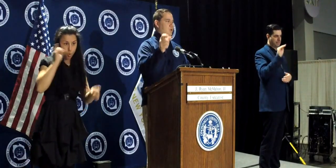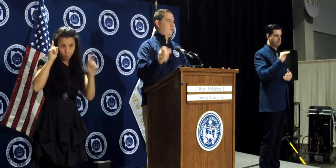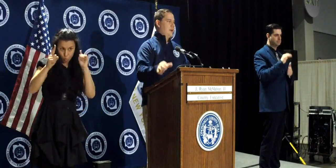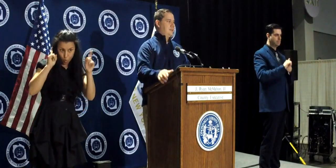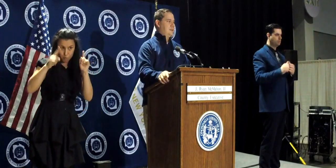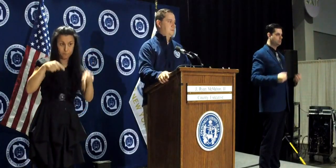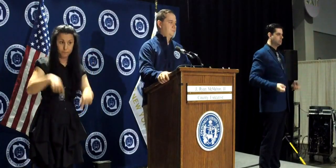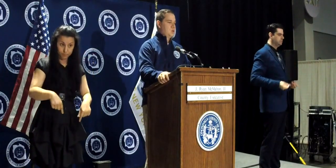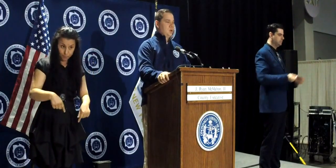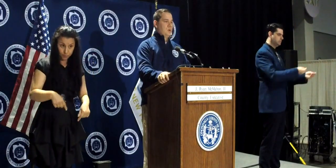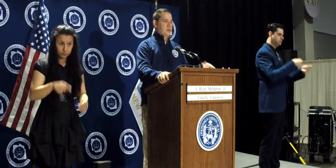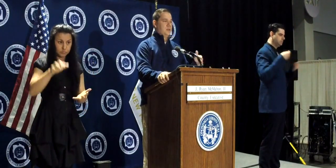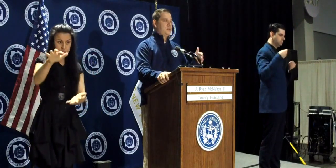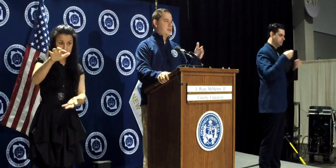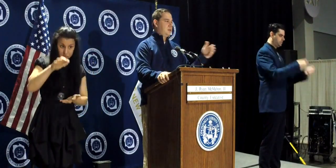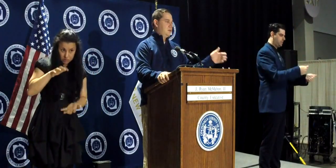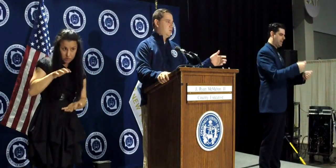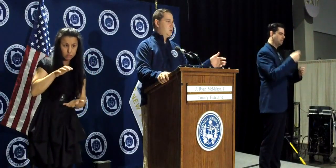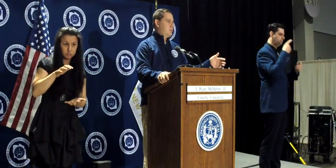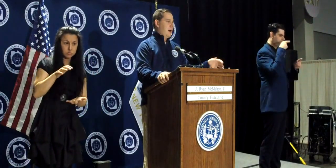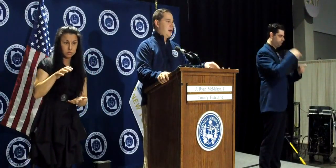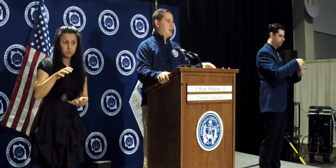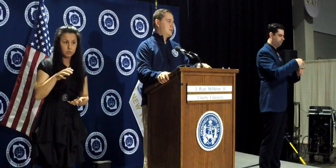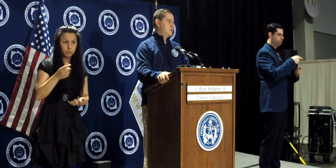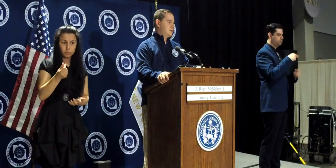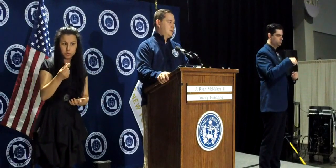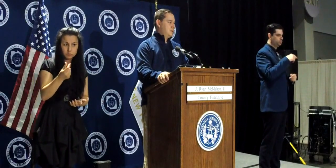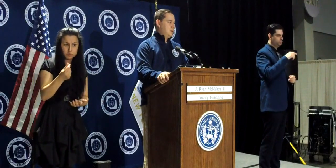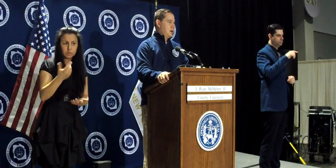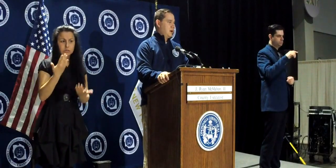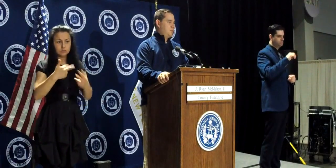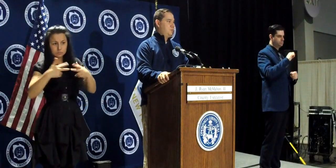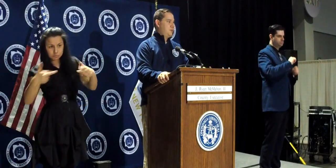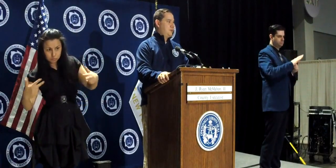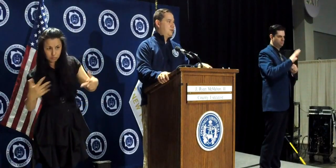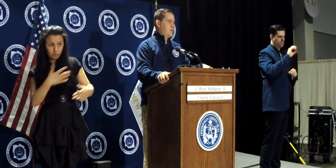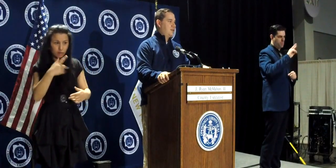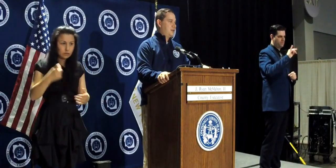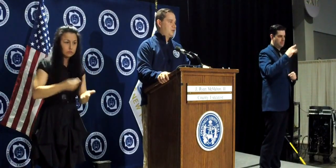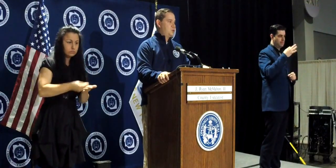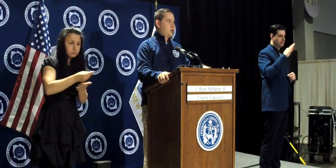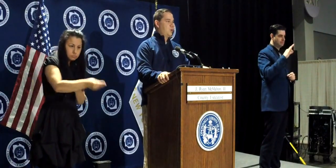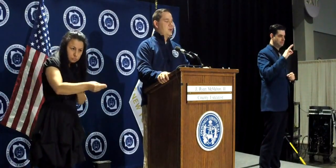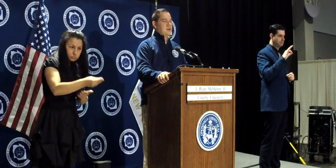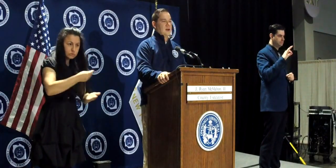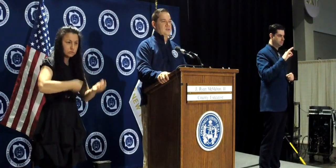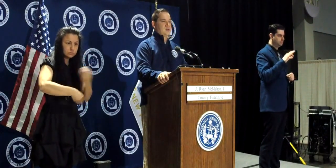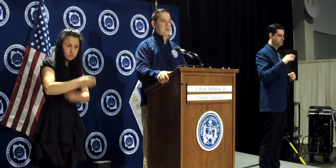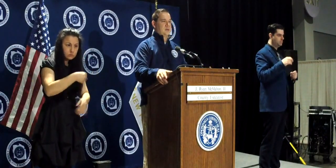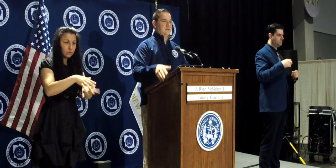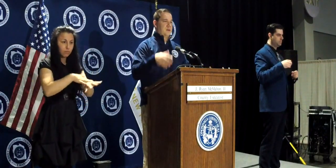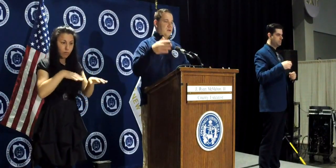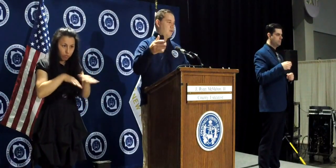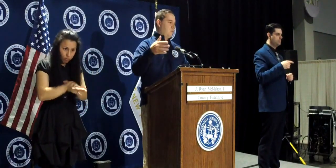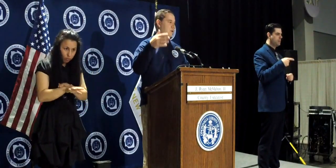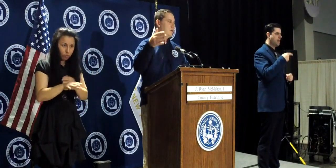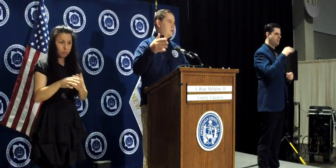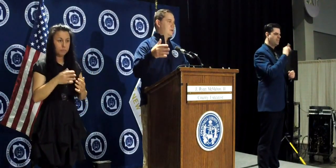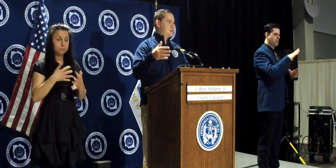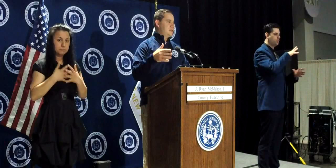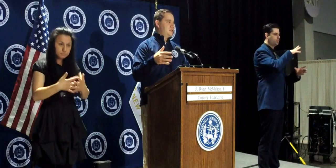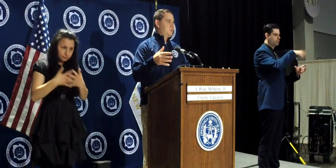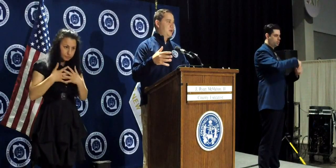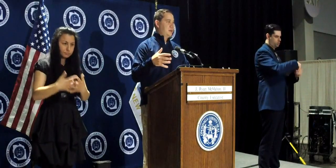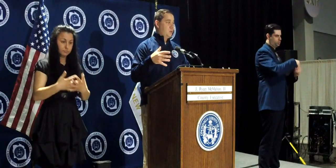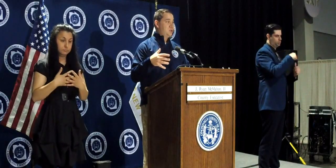related to COVID-19. One of the things that we can buy is PPE and ventilators. So certainly the federal government